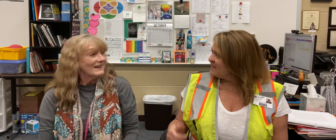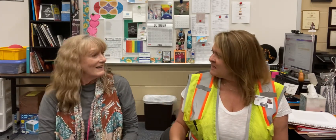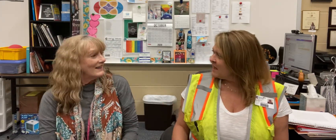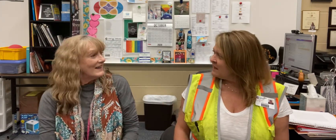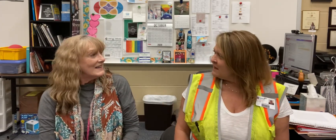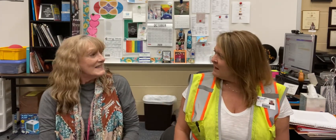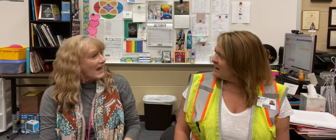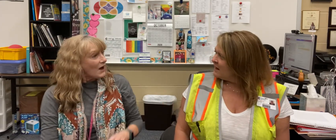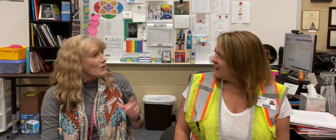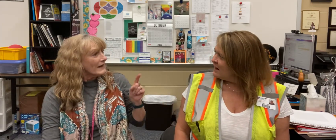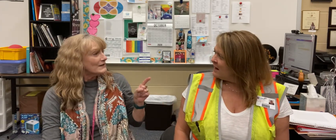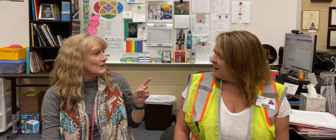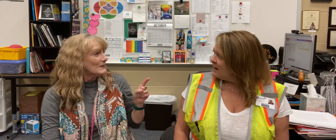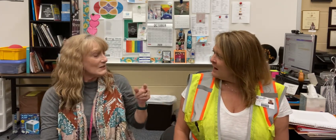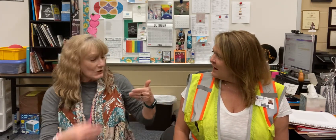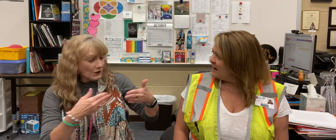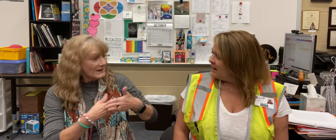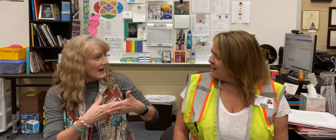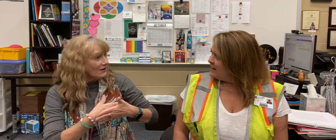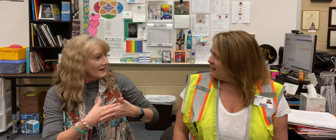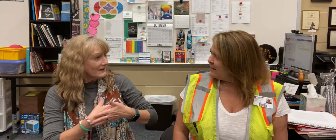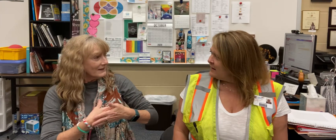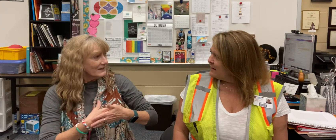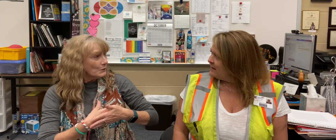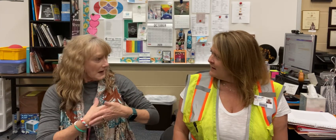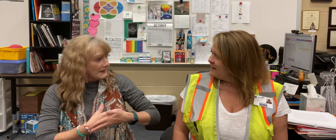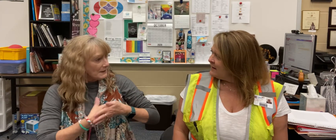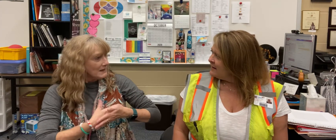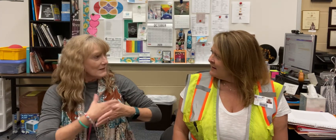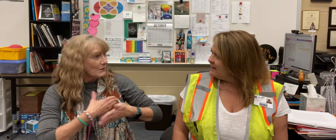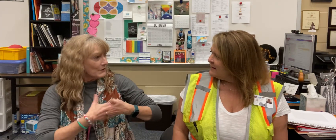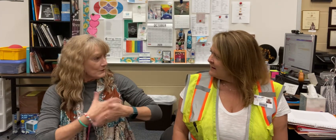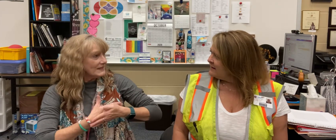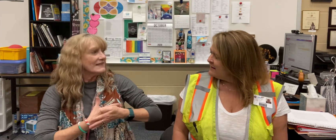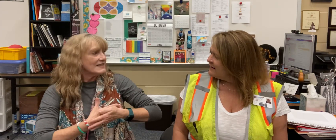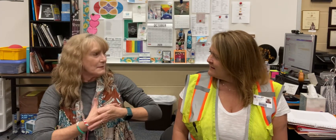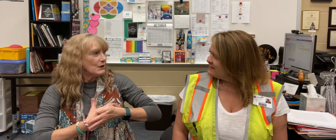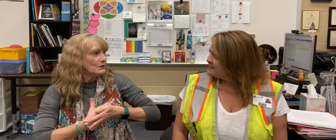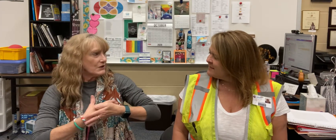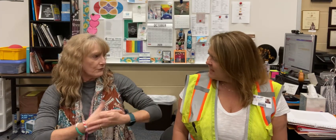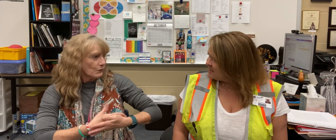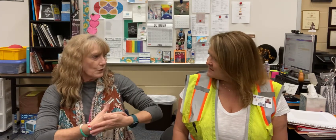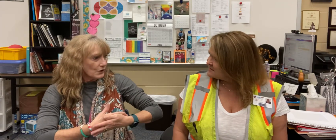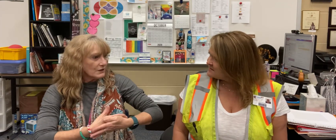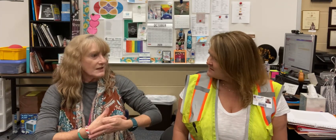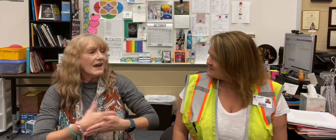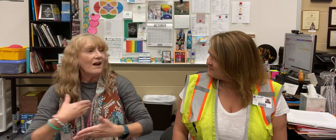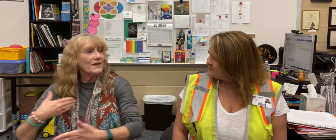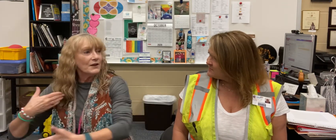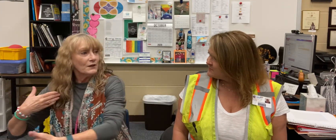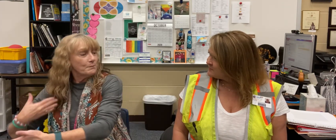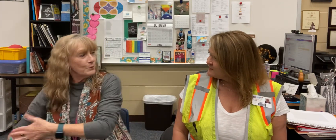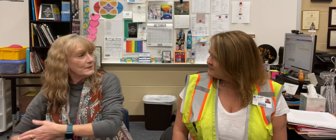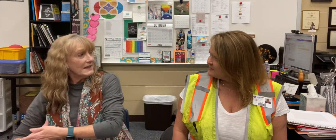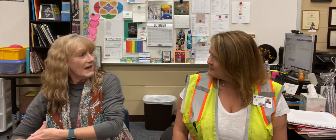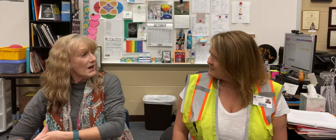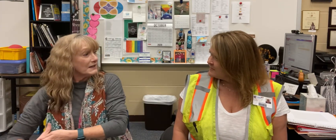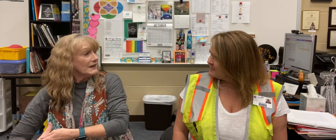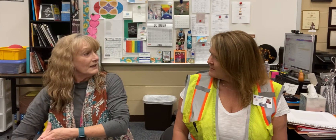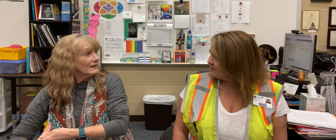that. Yeah, okay, so we started out, like, when I came in, we were singing the same notes, yes. Different words. And then on the boom diddy yada,